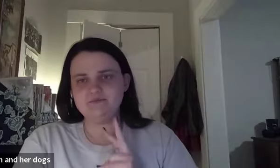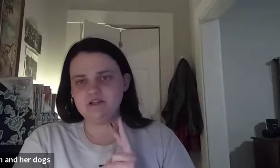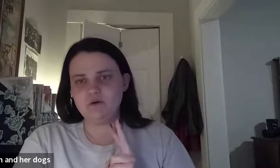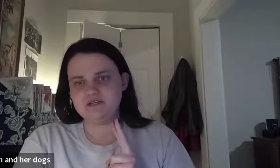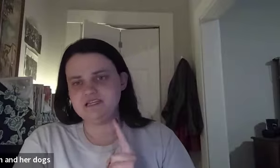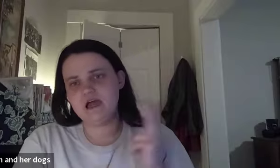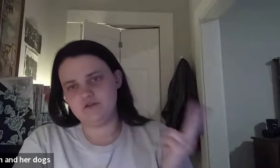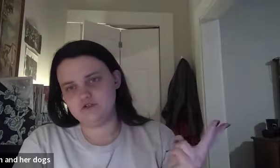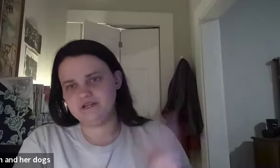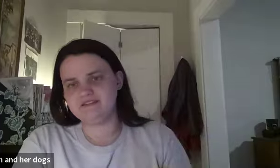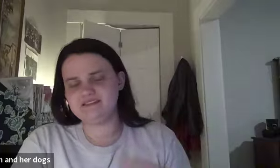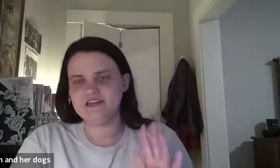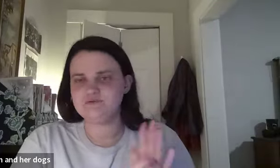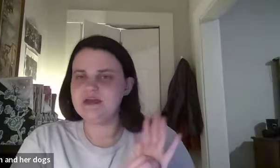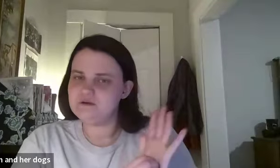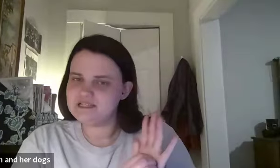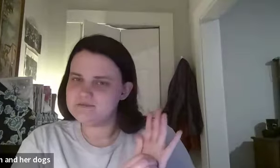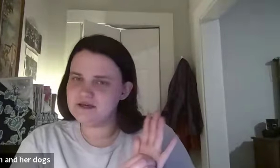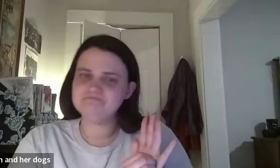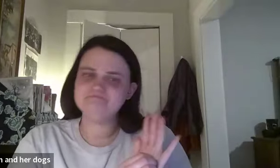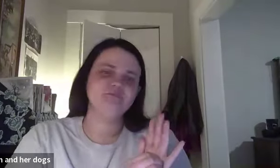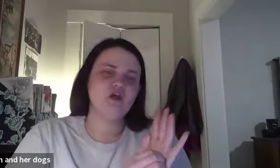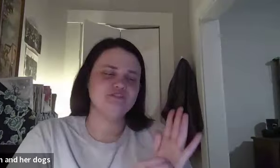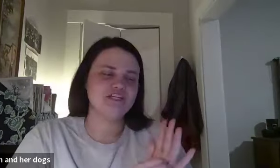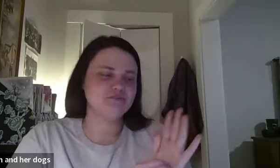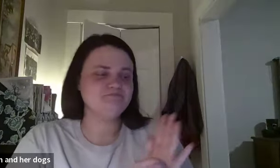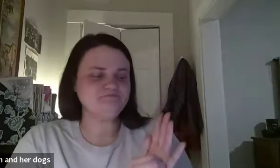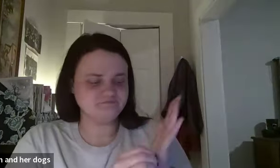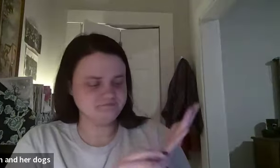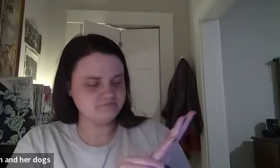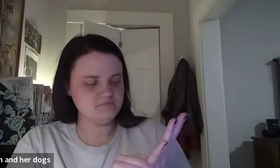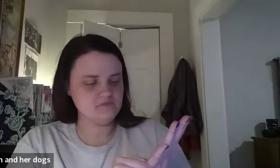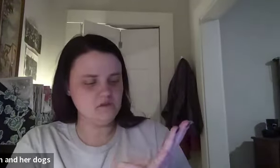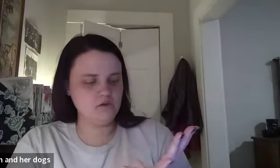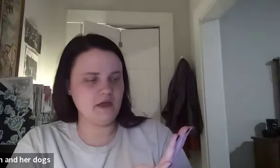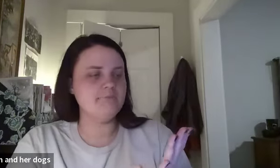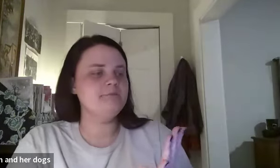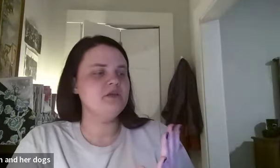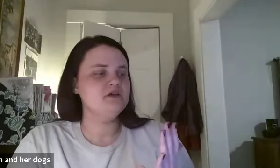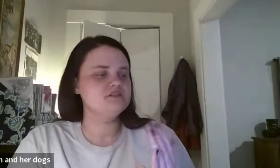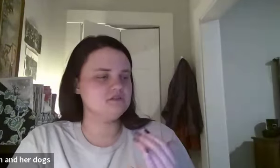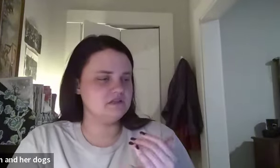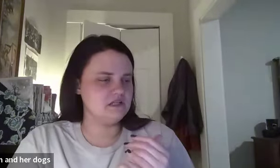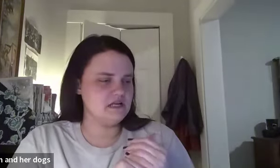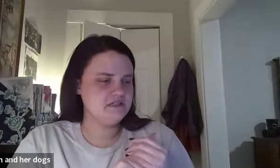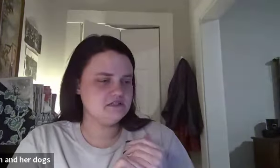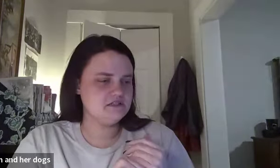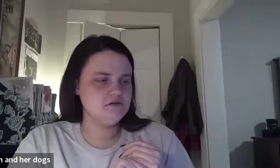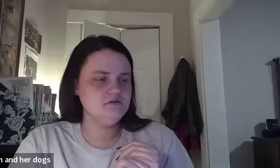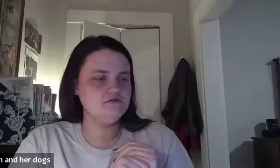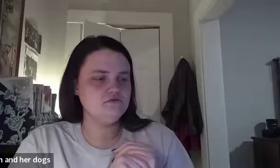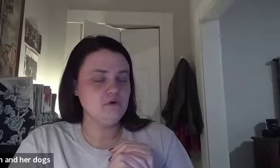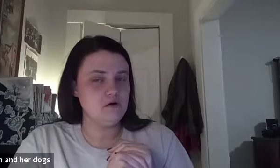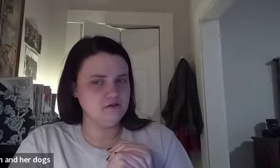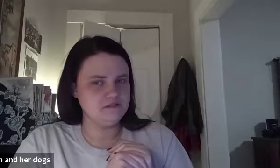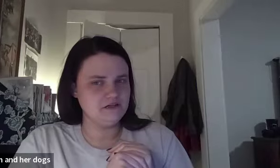typically always say how they're twins, and that's why it always comes up in conversation. Okay. So let's go through all our signs.